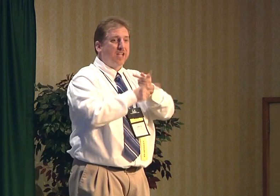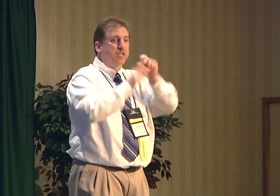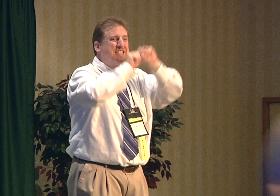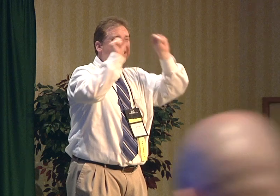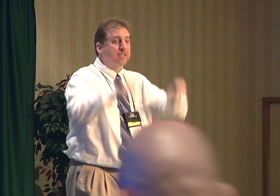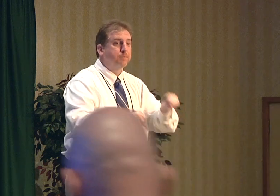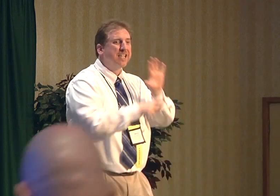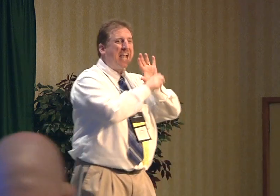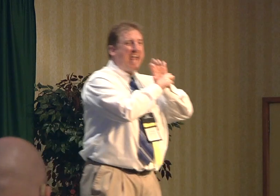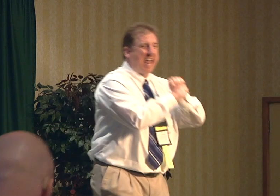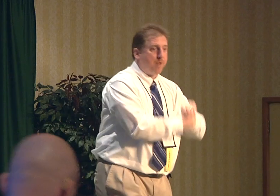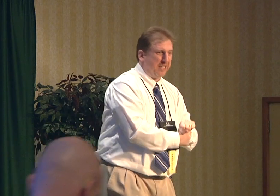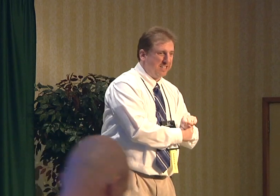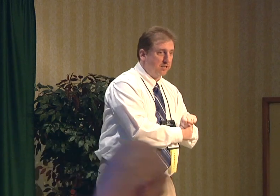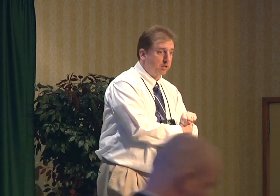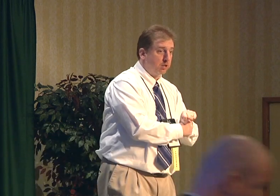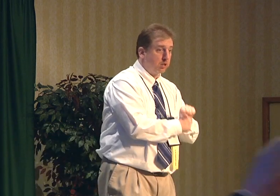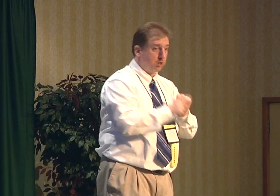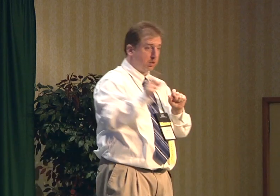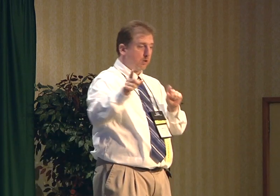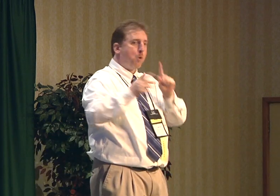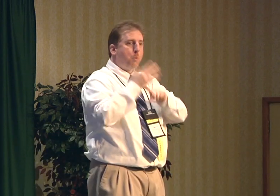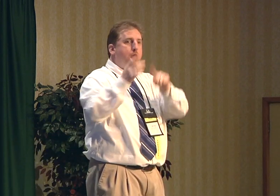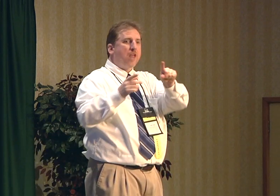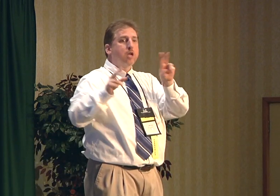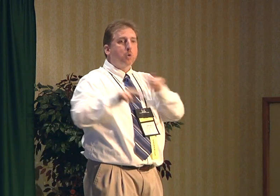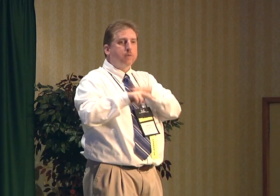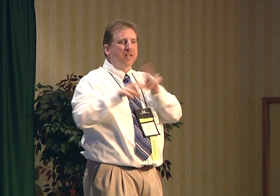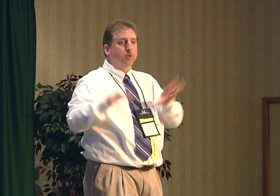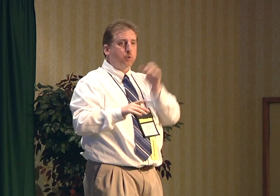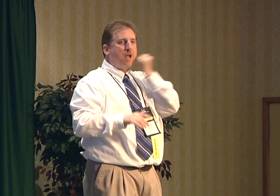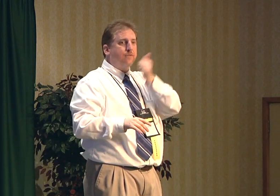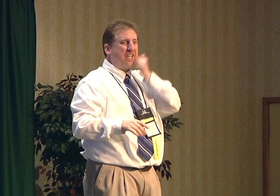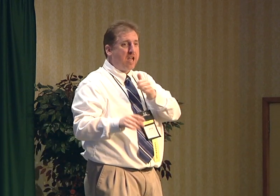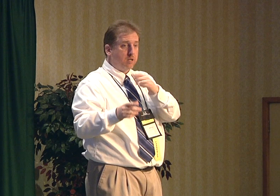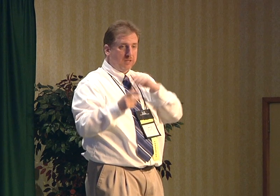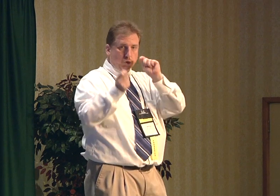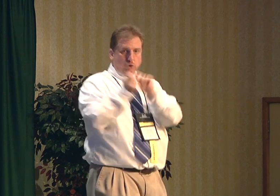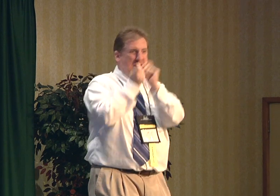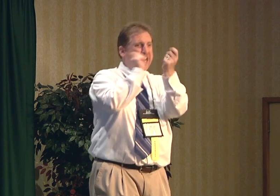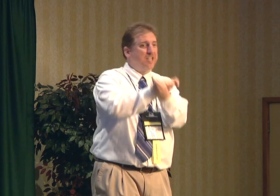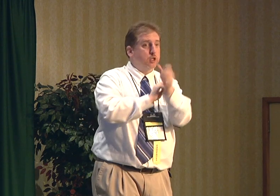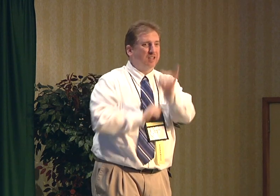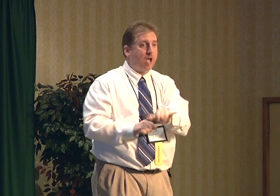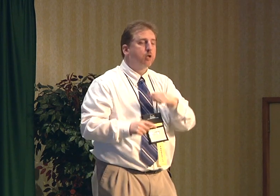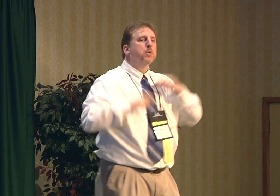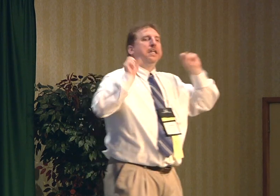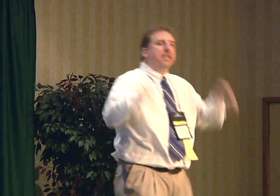If we change the healthcare system, the habits they're in, what they normally do every day, if we can